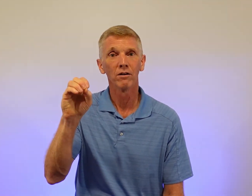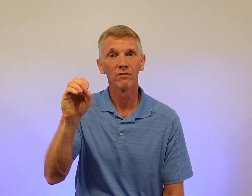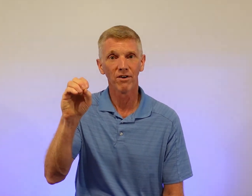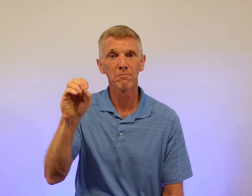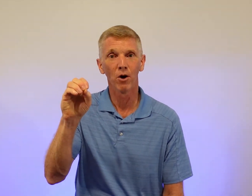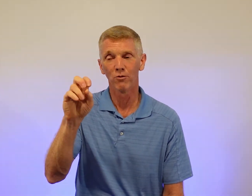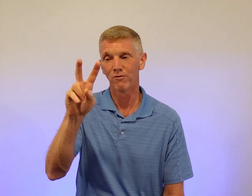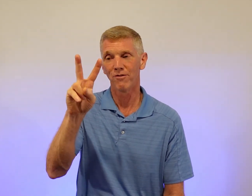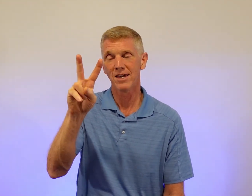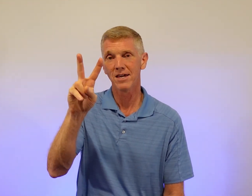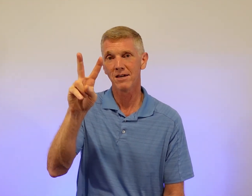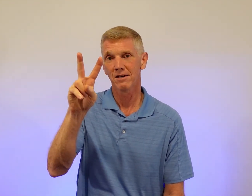Venmo.